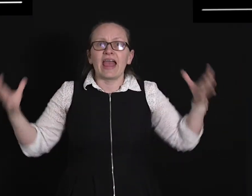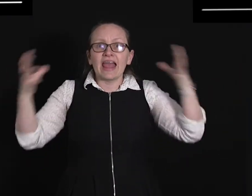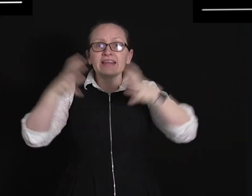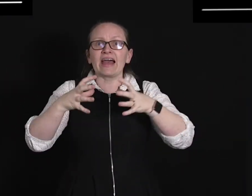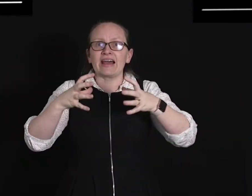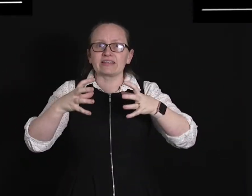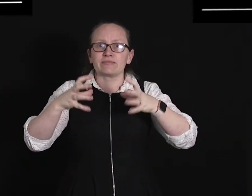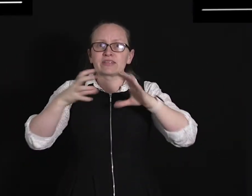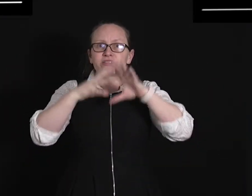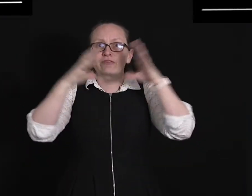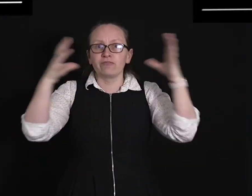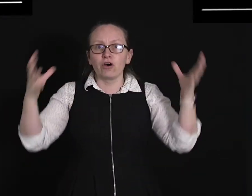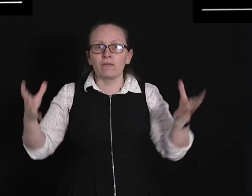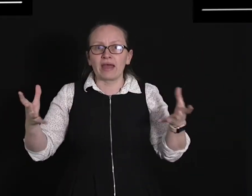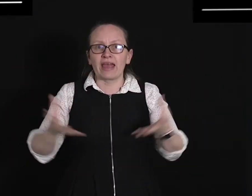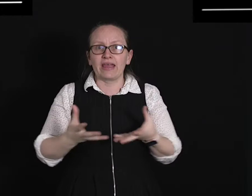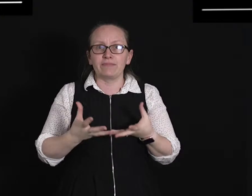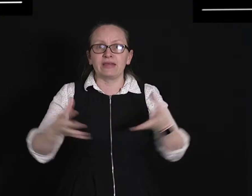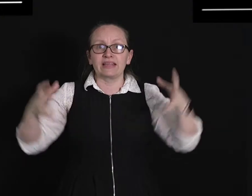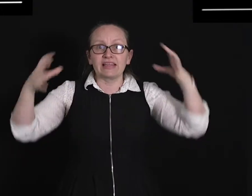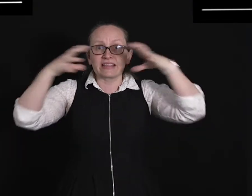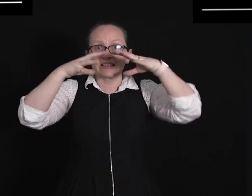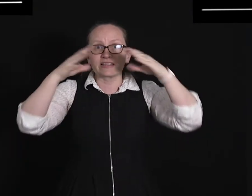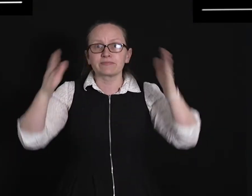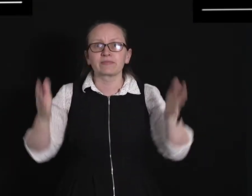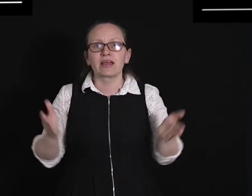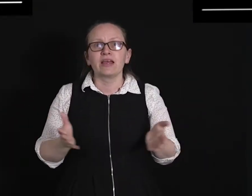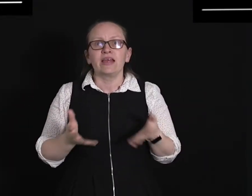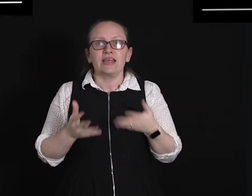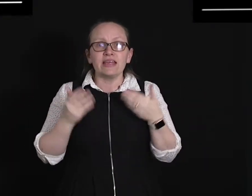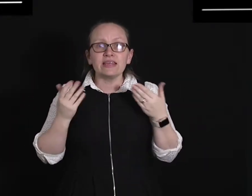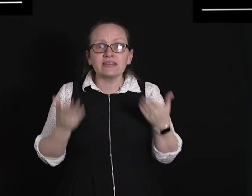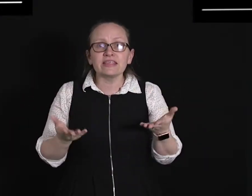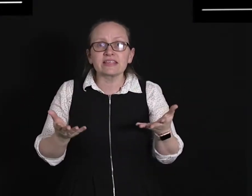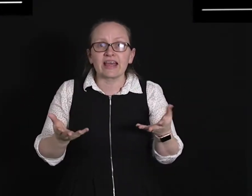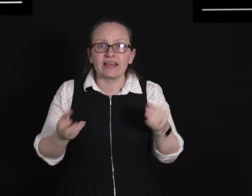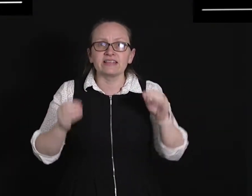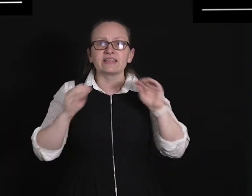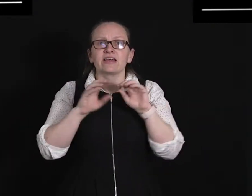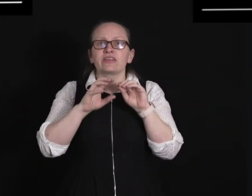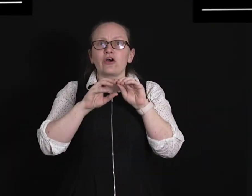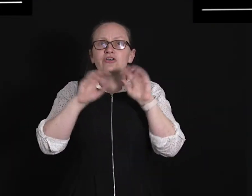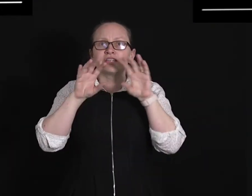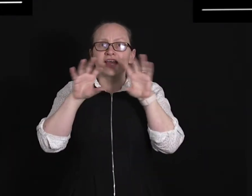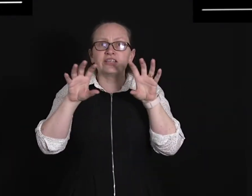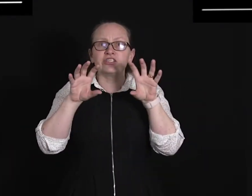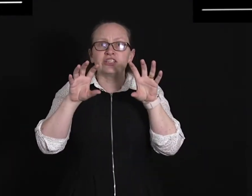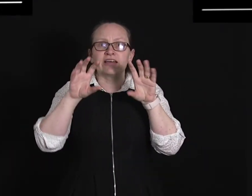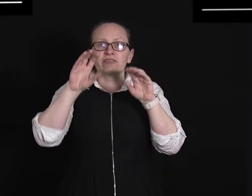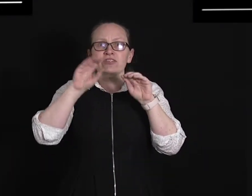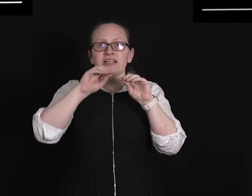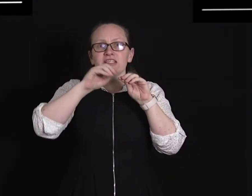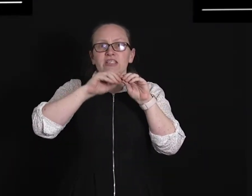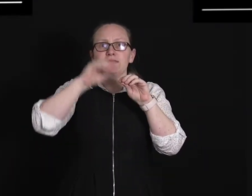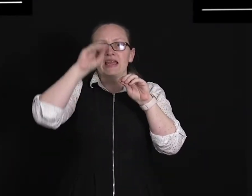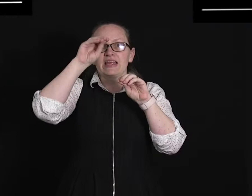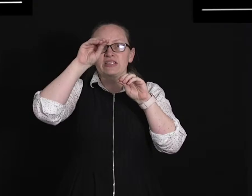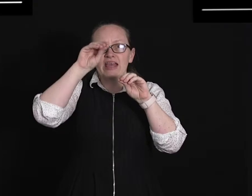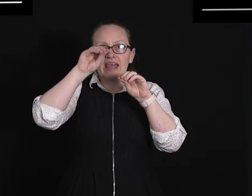n atoms to form a big lattice. In this case, those energy levels need to split into